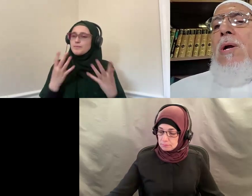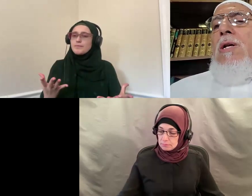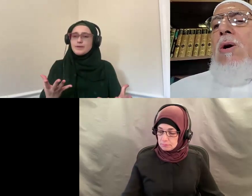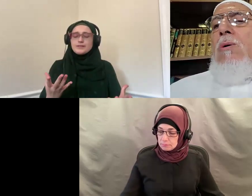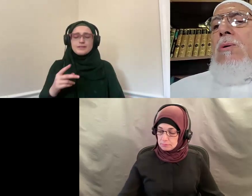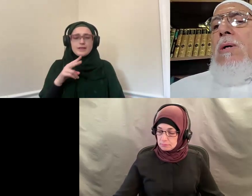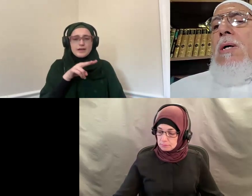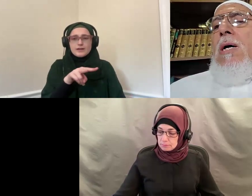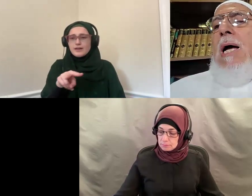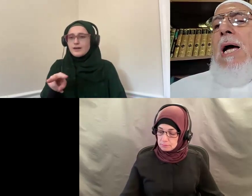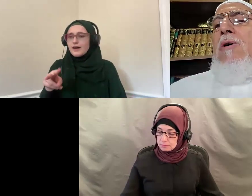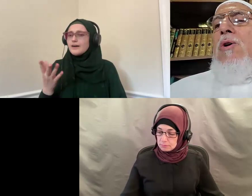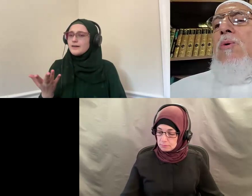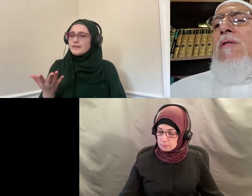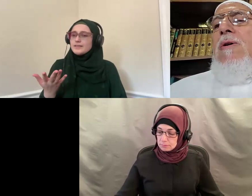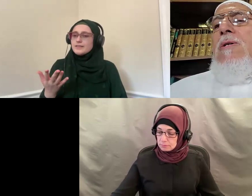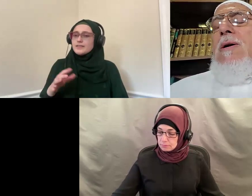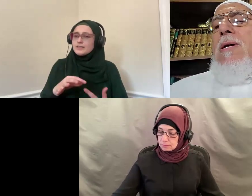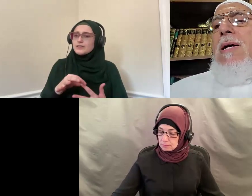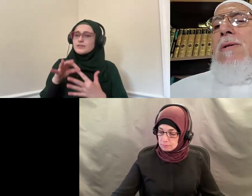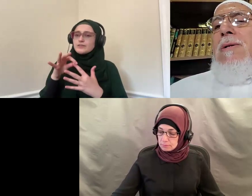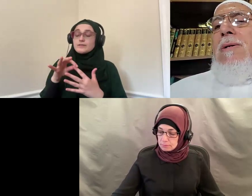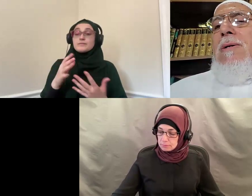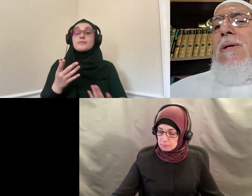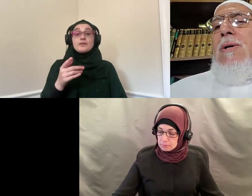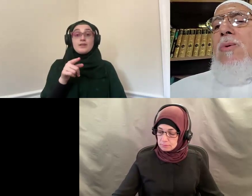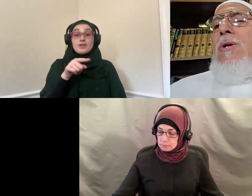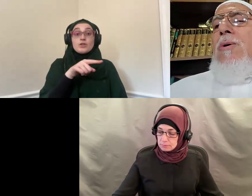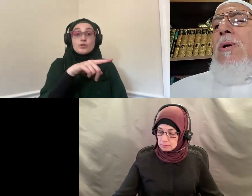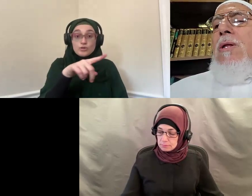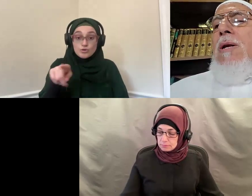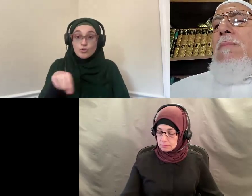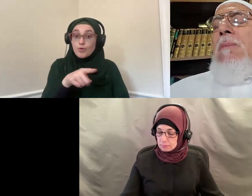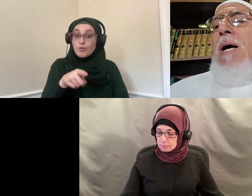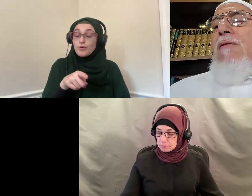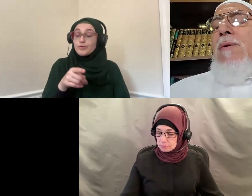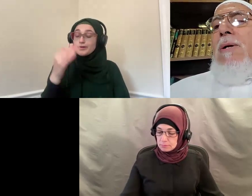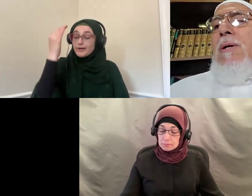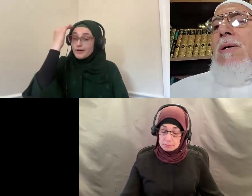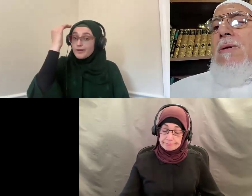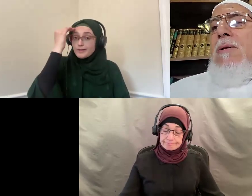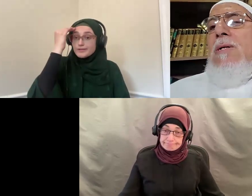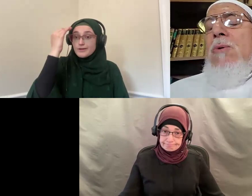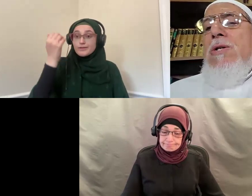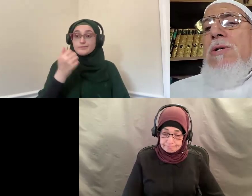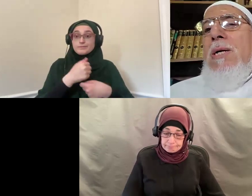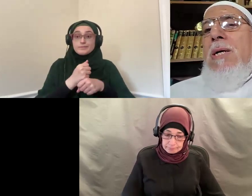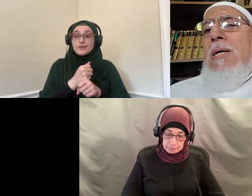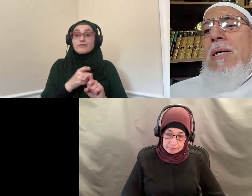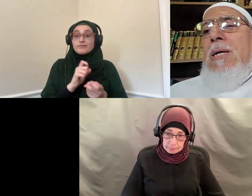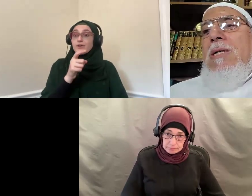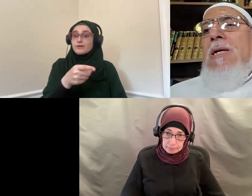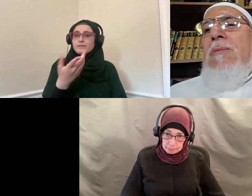You already know how you were first created. Will you not then be mindful? This